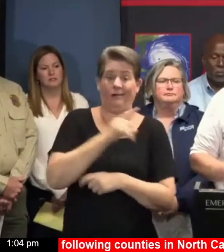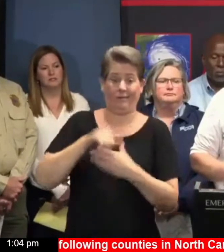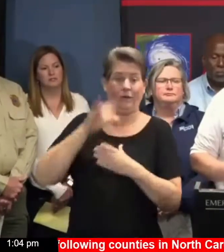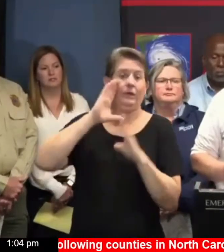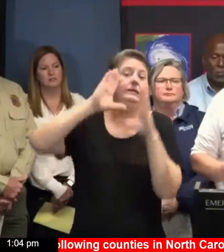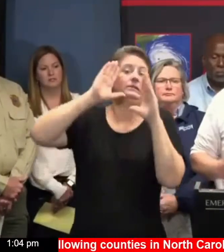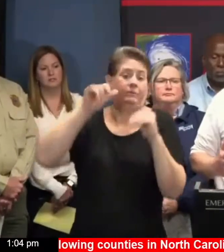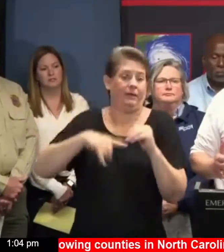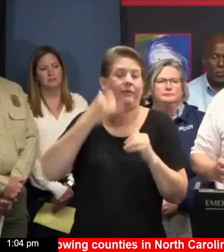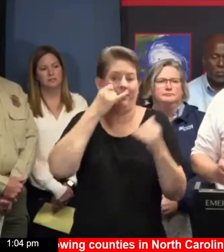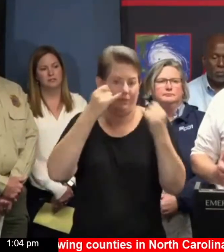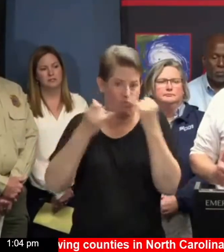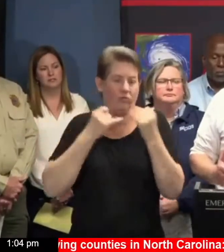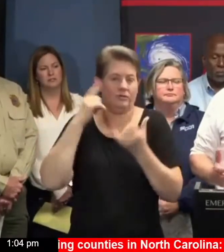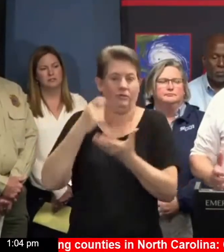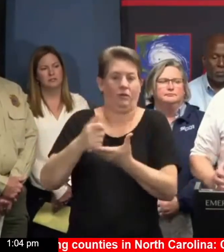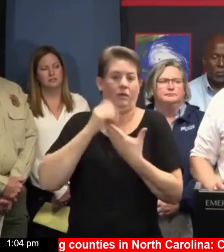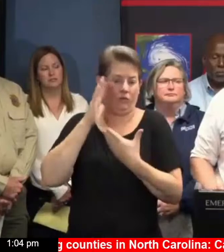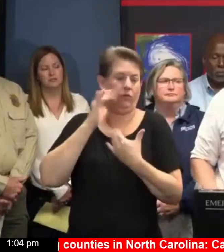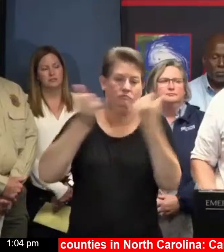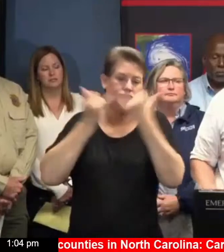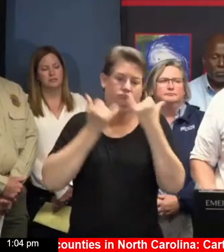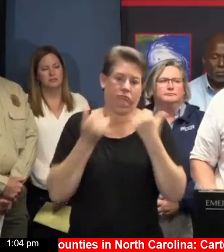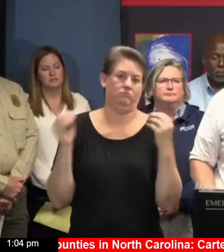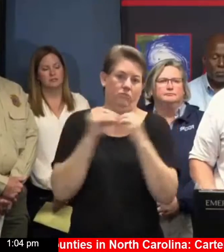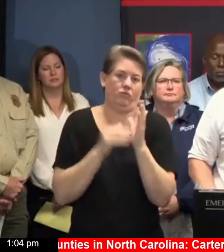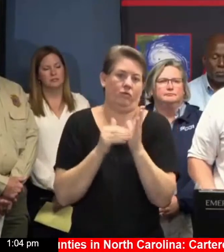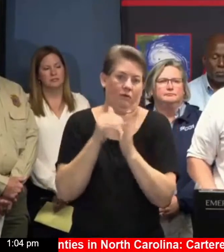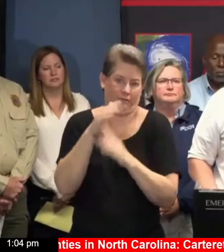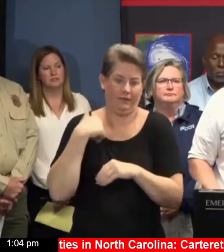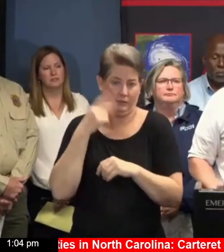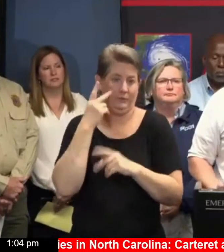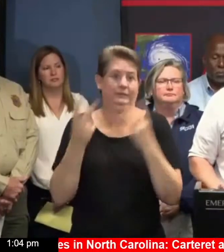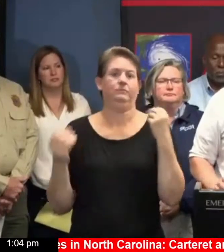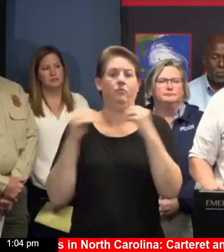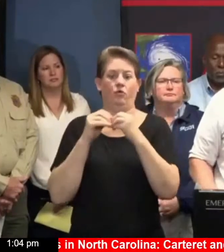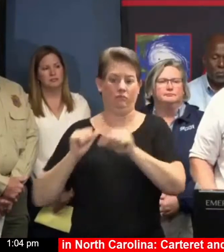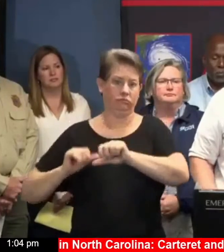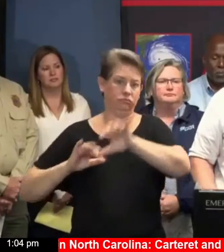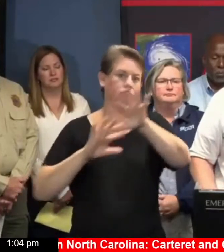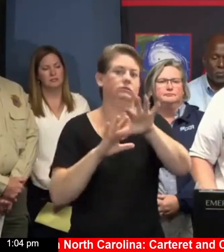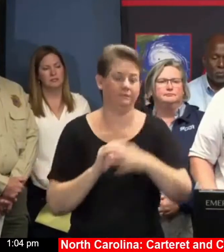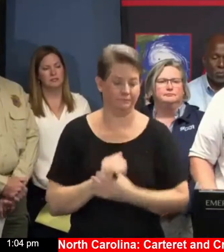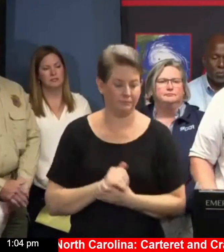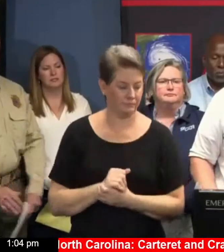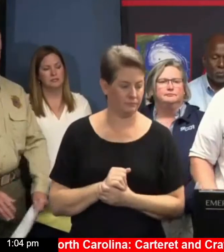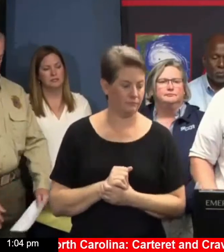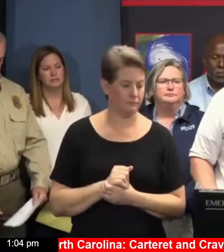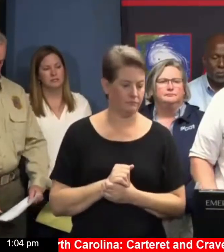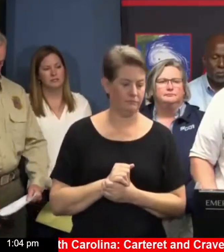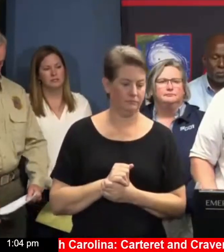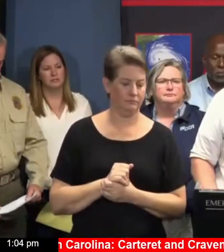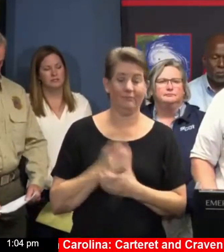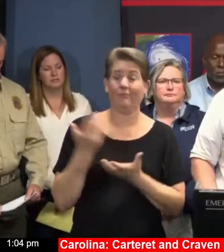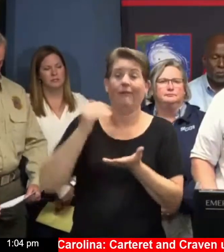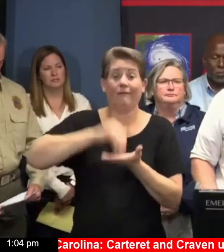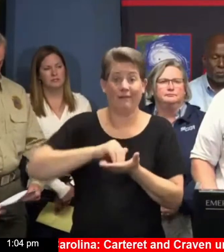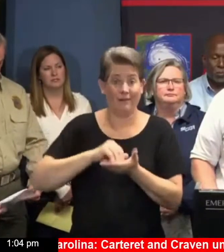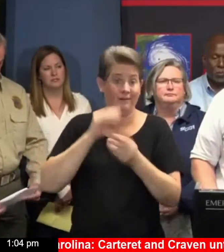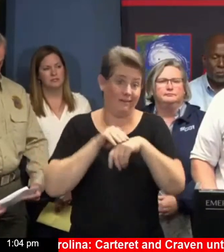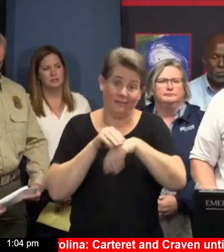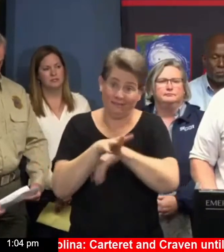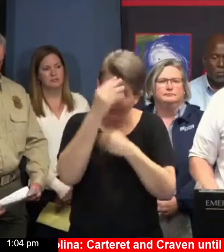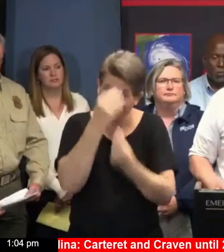for service will continue to increase as the storm moves ashore. Again, and just to echo the advice given by